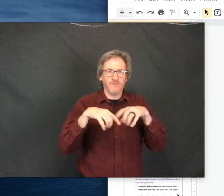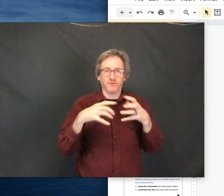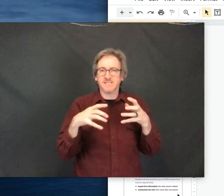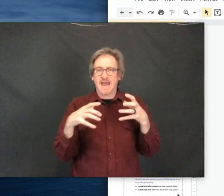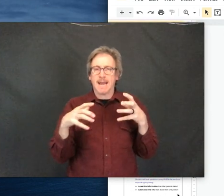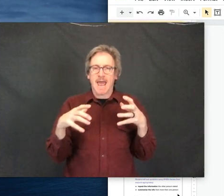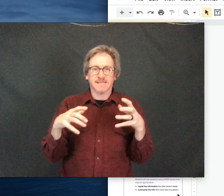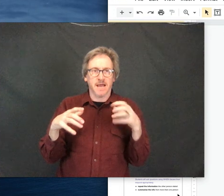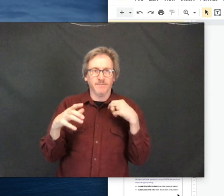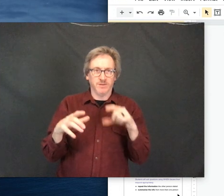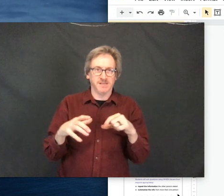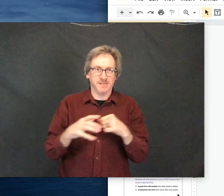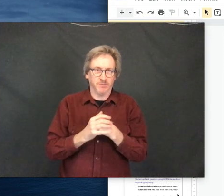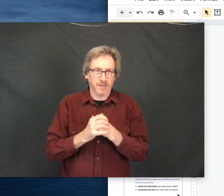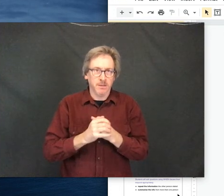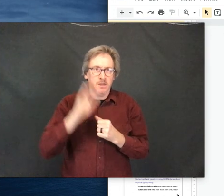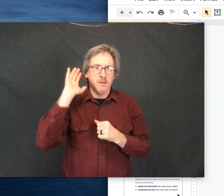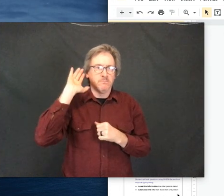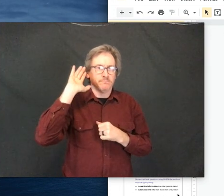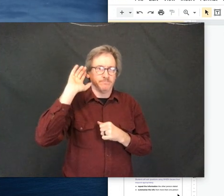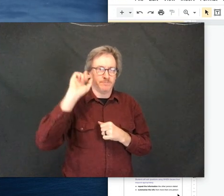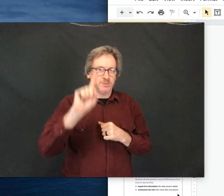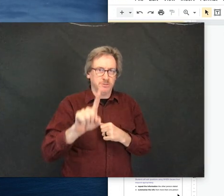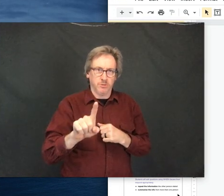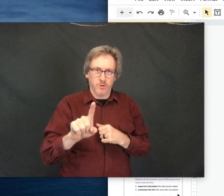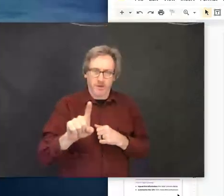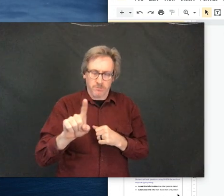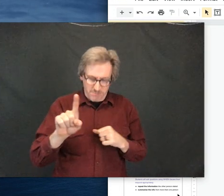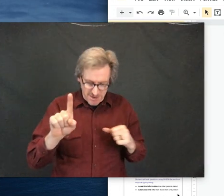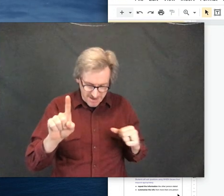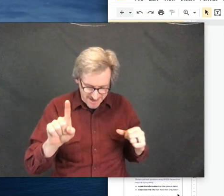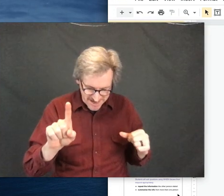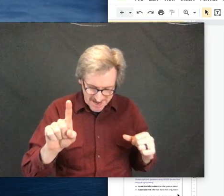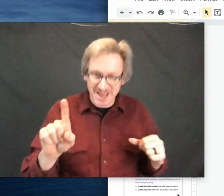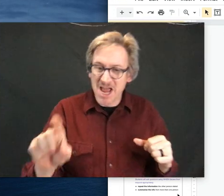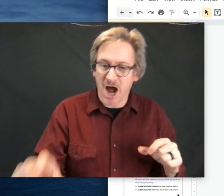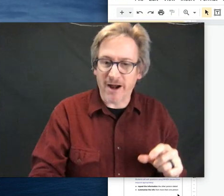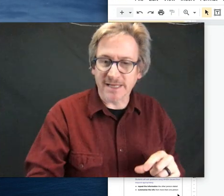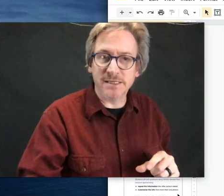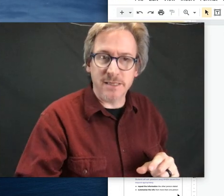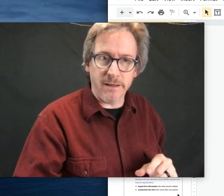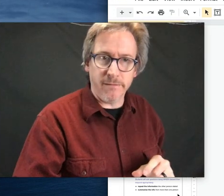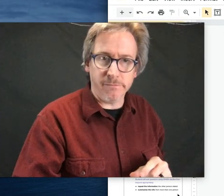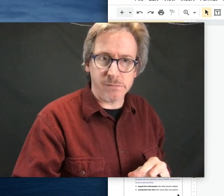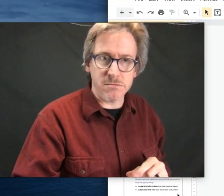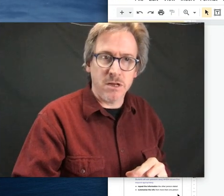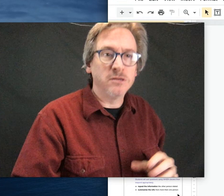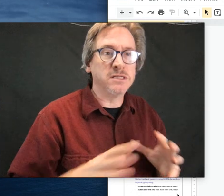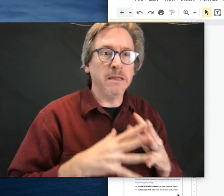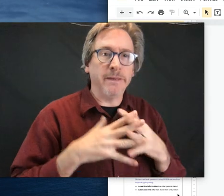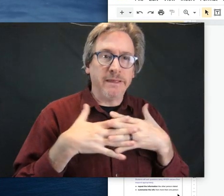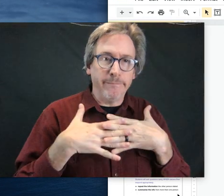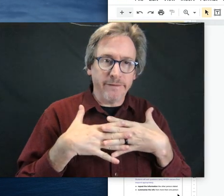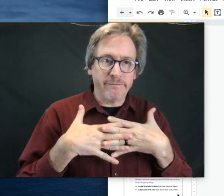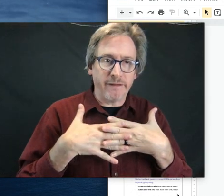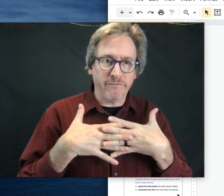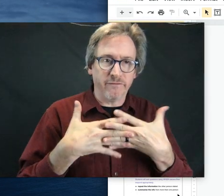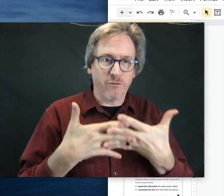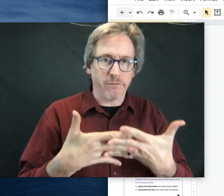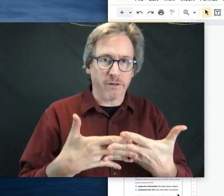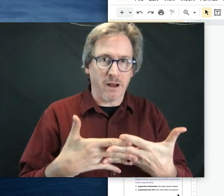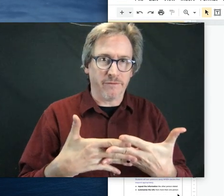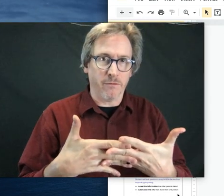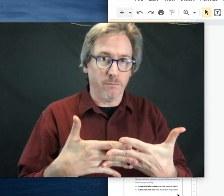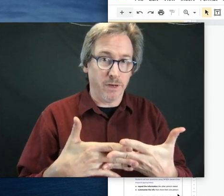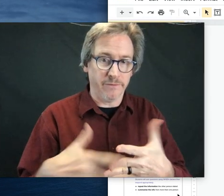one's going to be first and last time you did something, don't go there. All right, so we're just keeping it safe